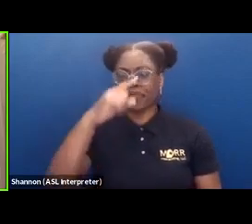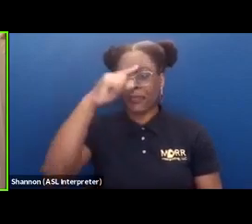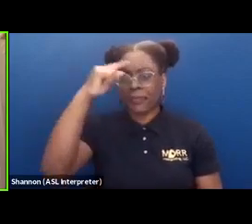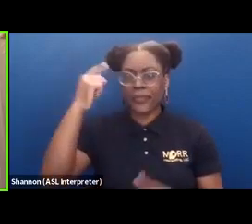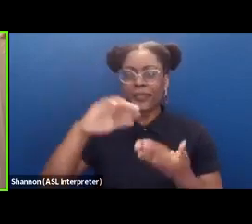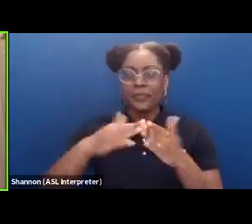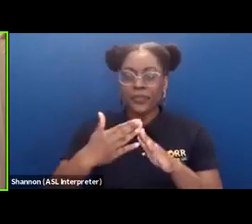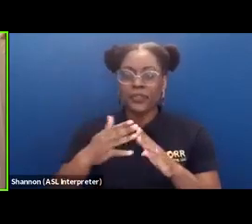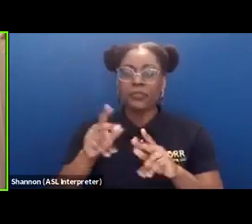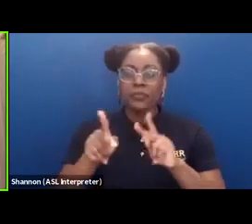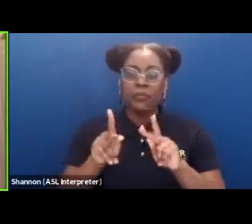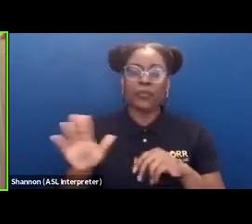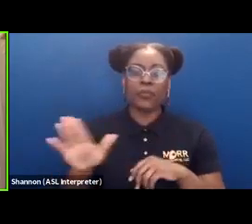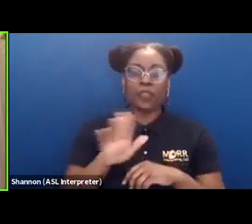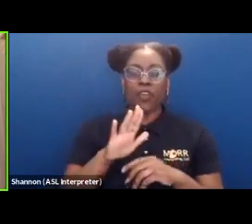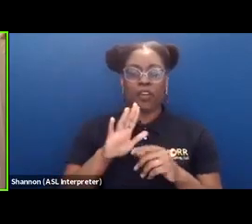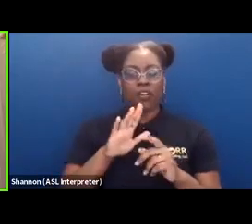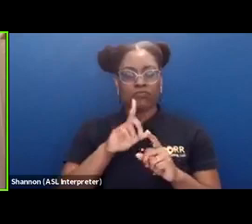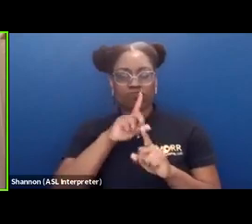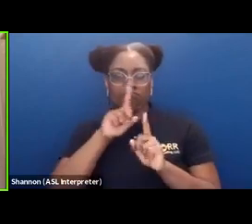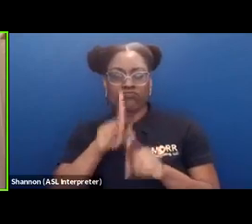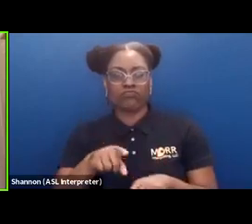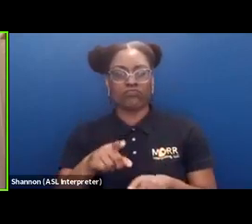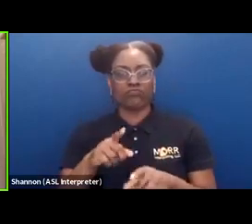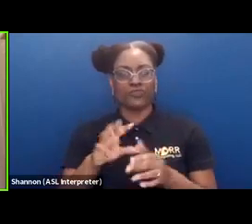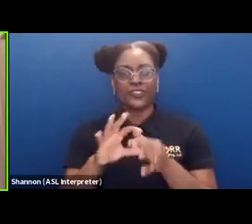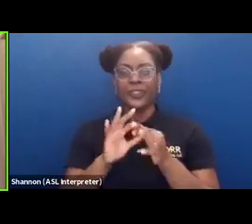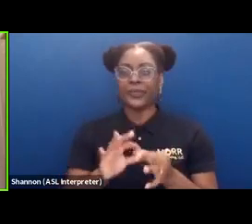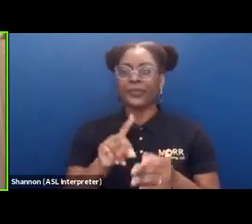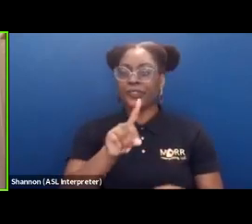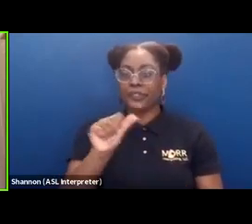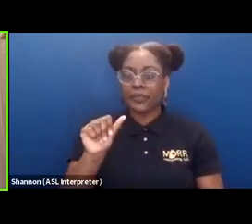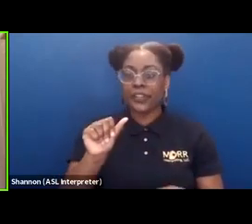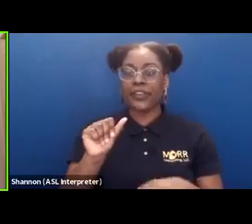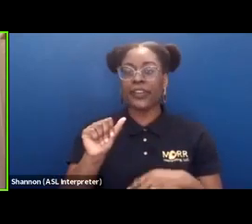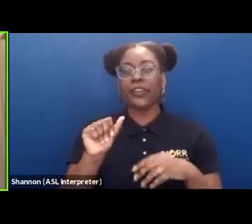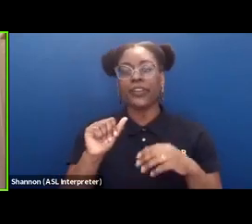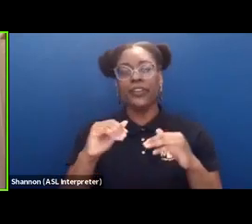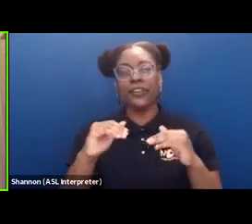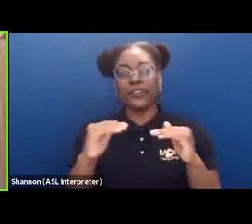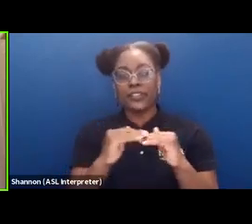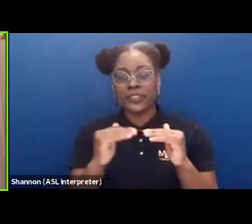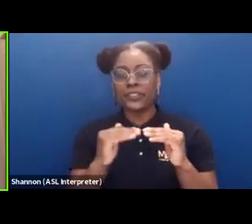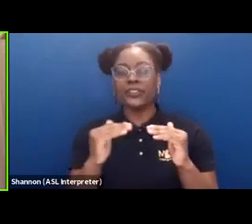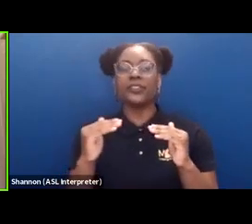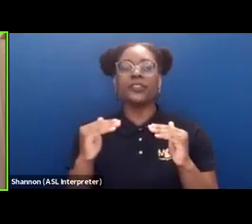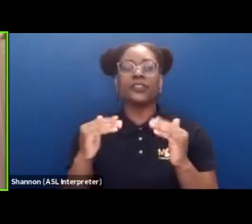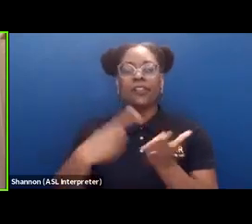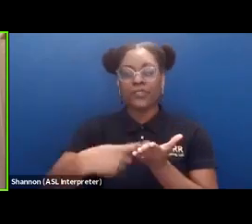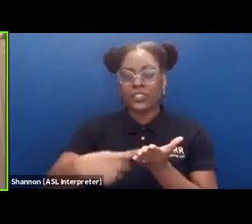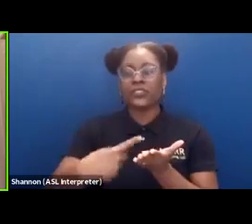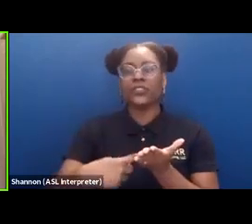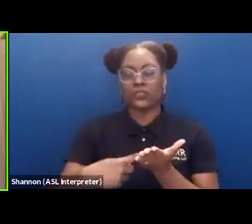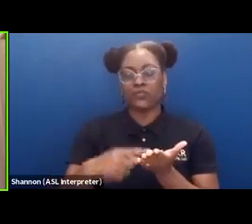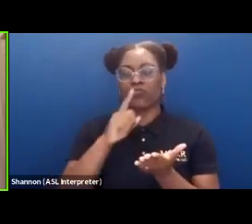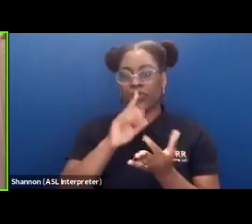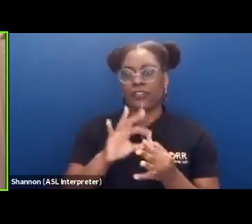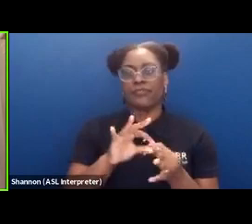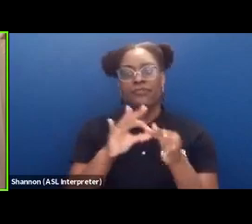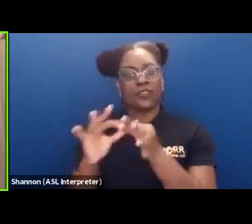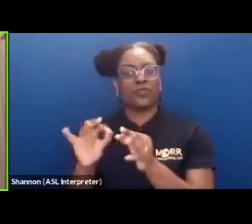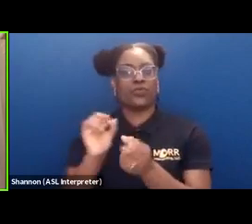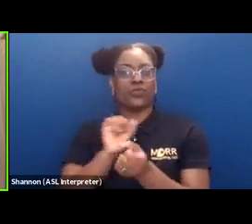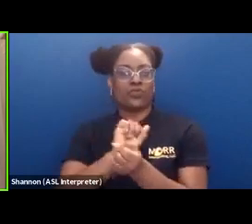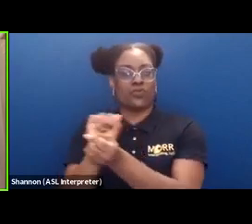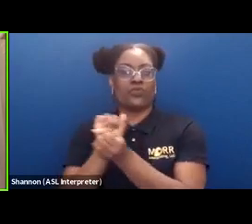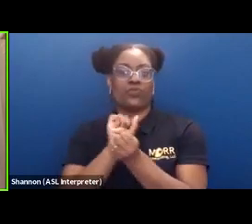to accessibility and disability, are very colored by enslavement. So like the idea of disability